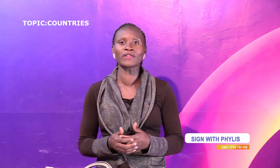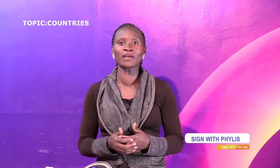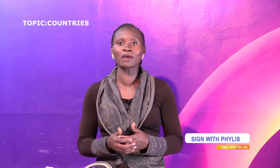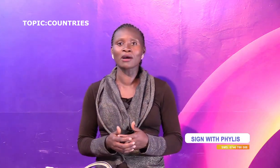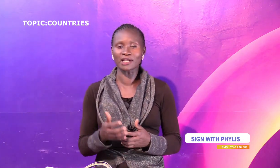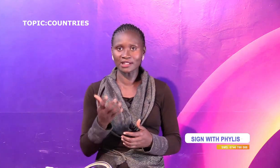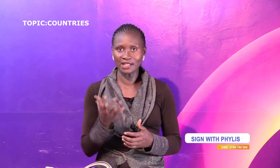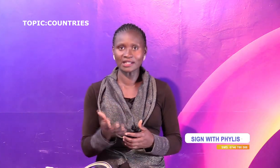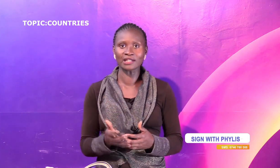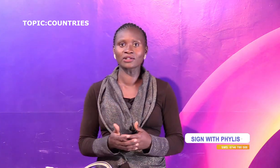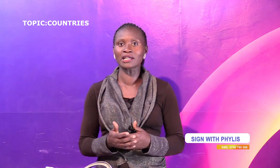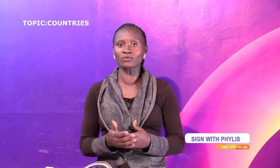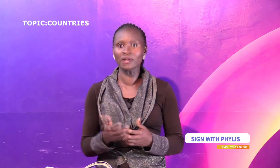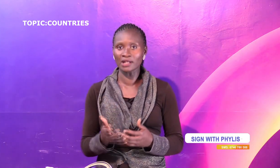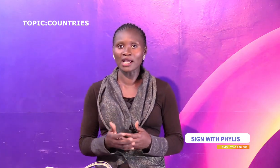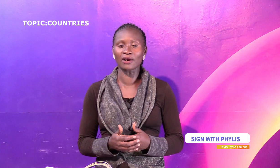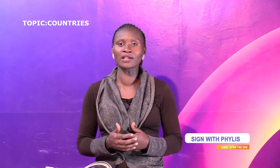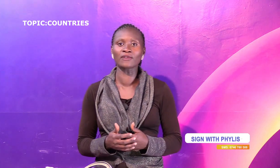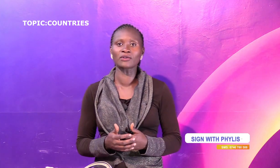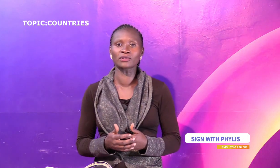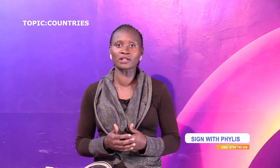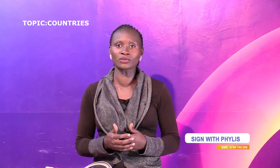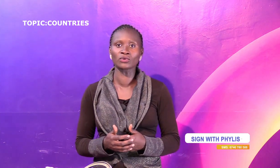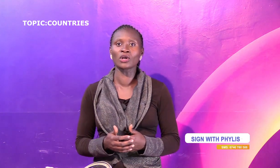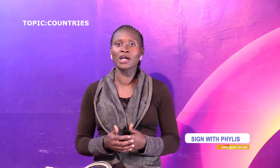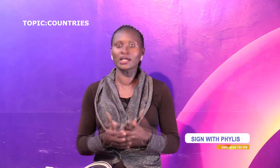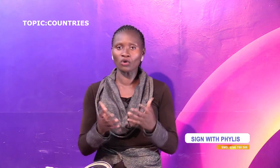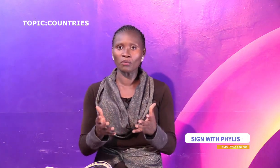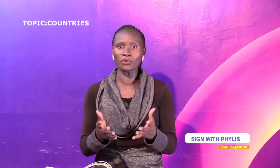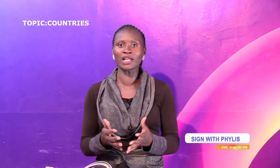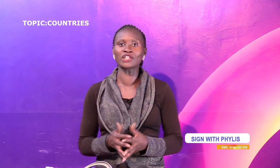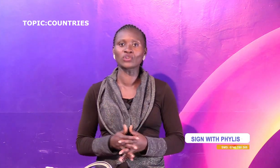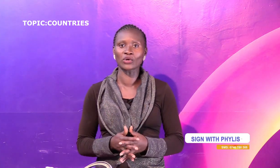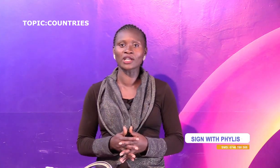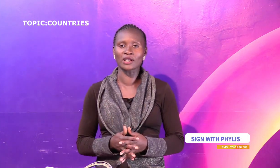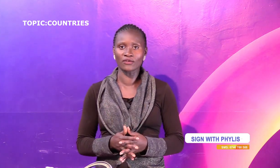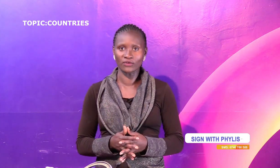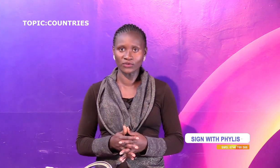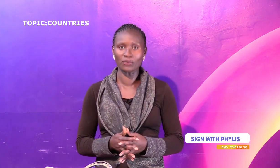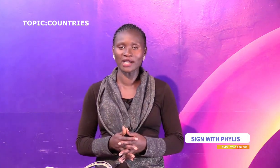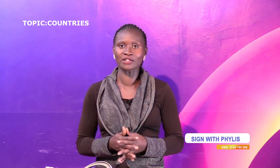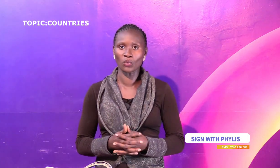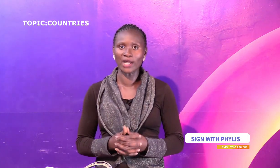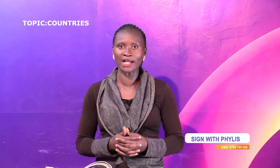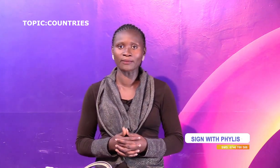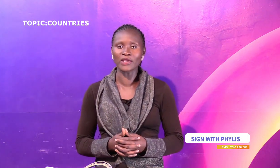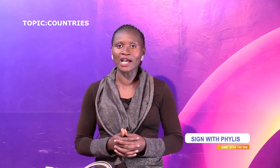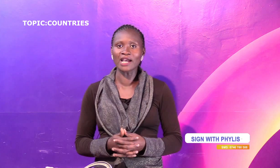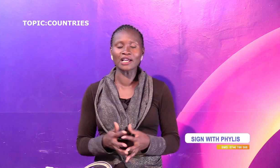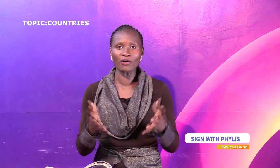but that a little that I'll give out unto you, and hope you will enjoy so much. Welcome. And our first one,